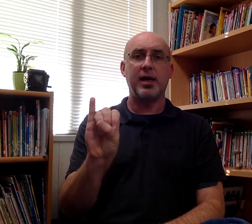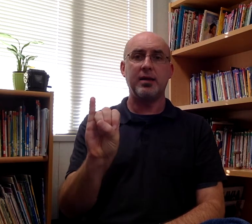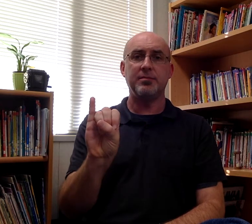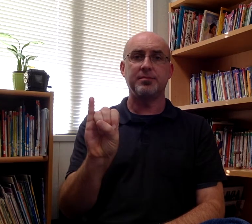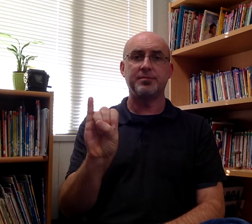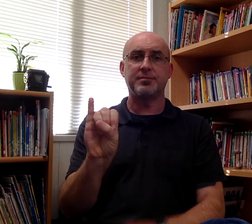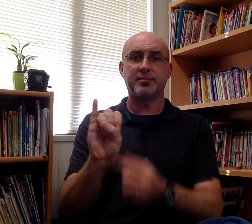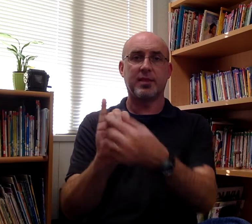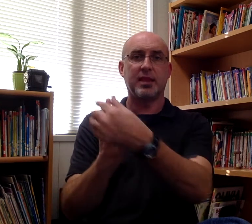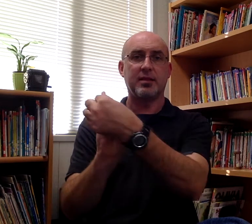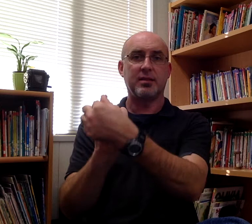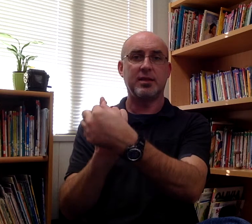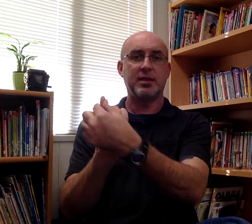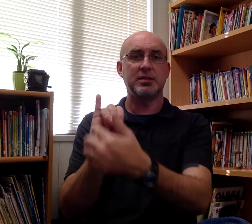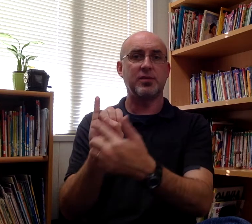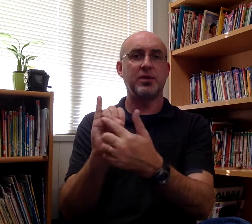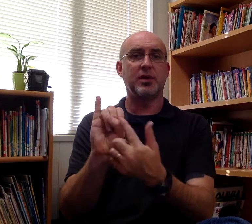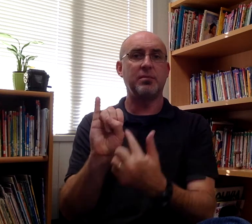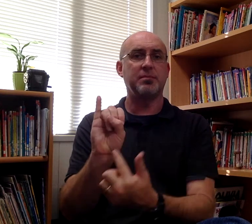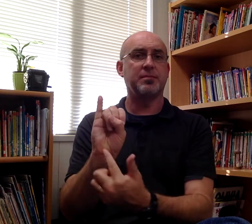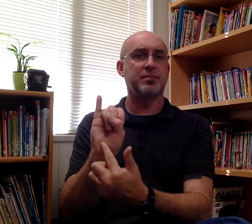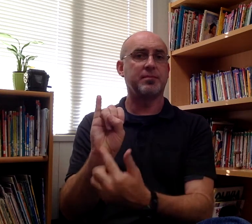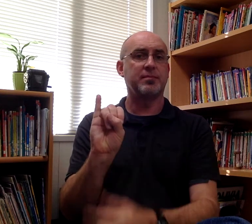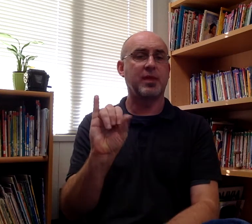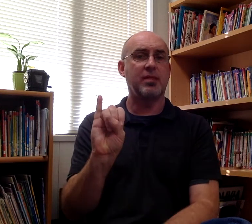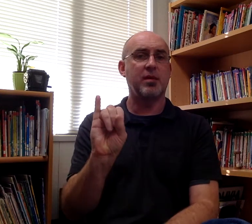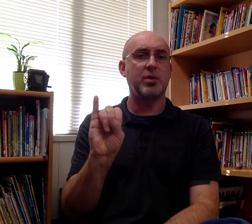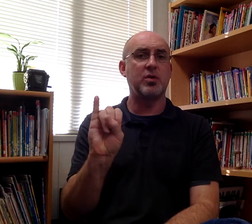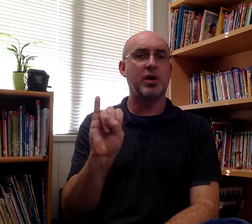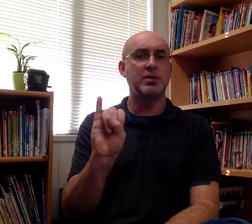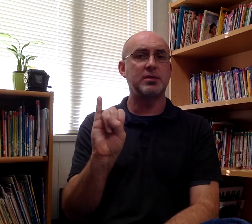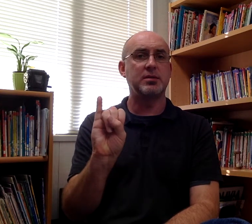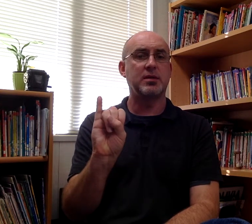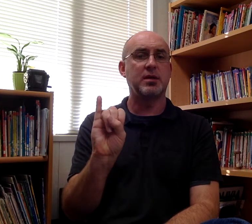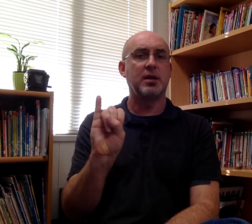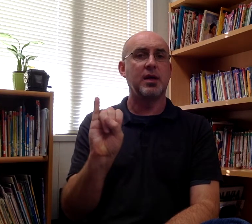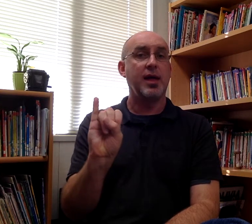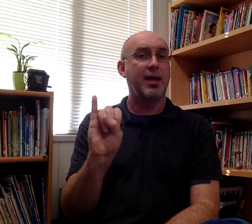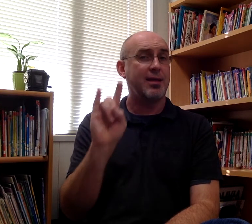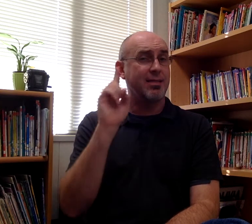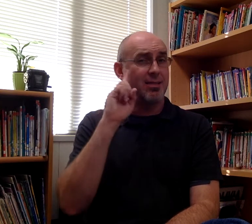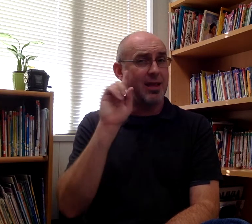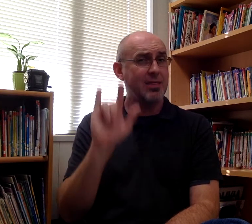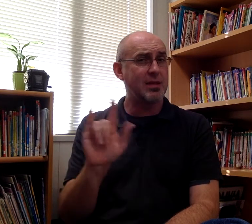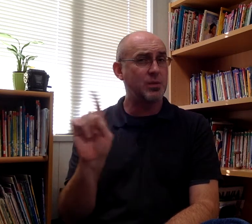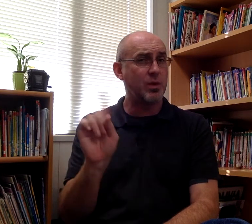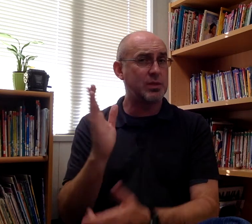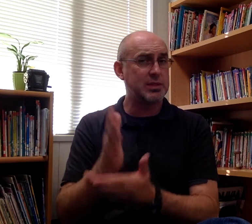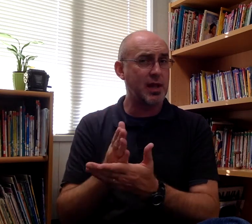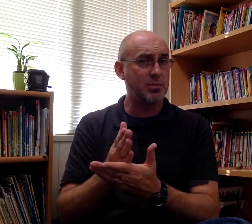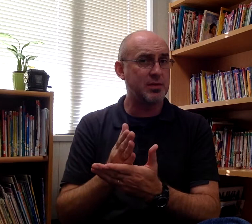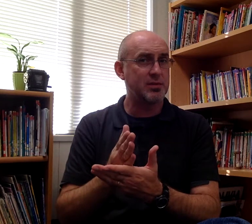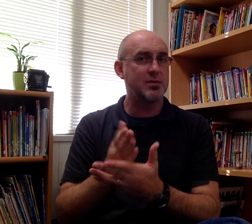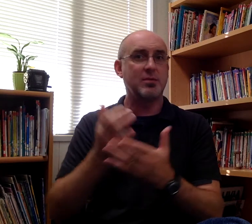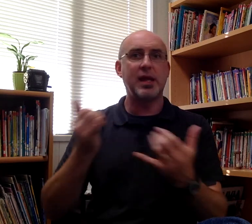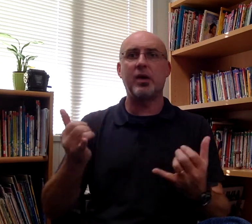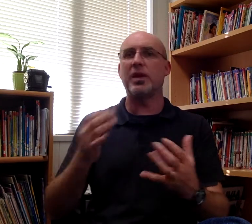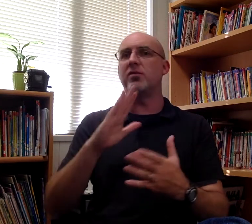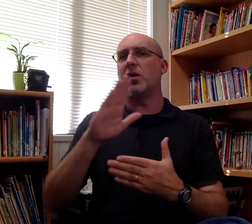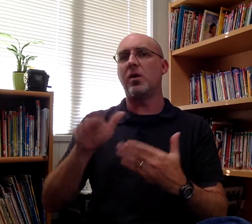I, index finger up, thumb across, and I think that's where we stopped. So now we have all